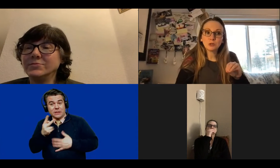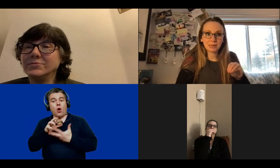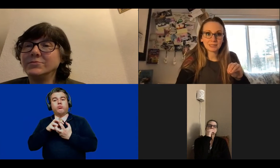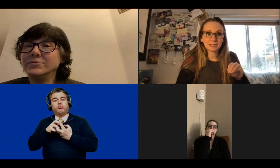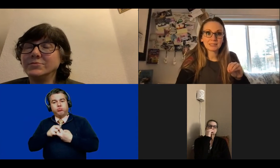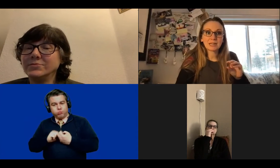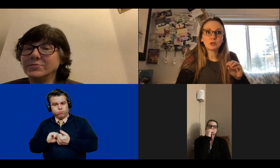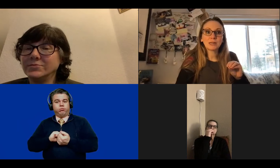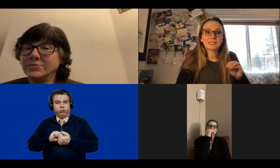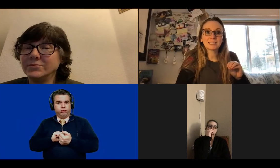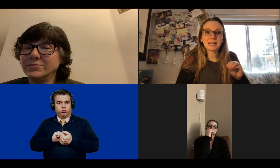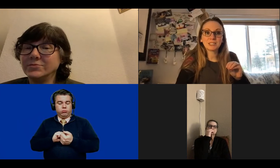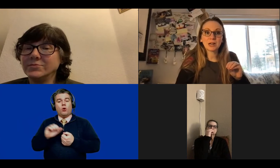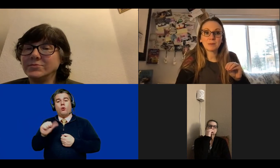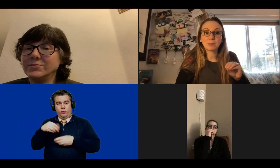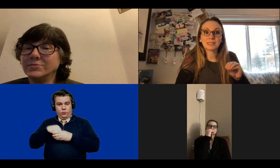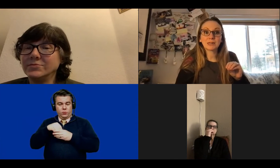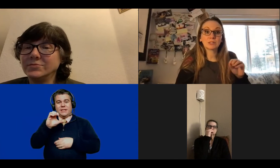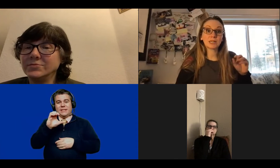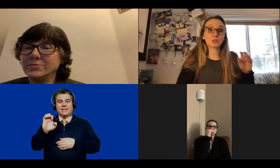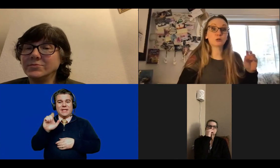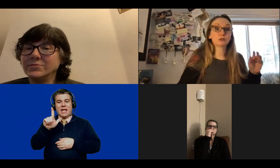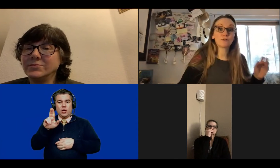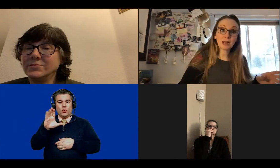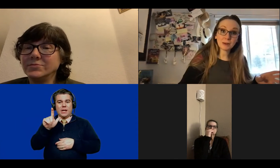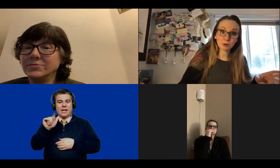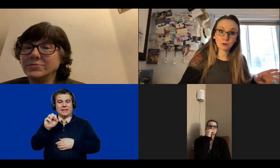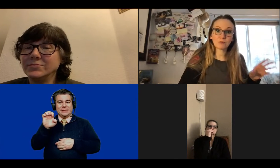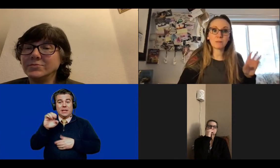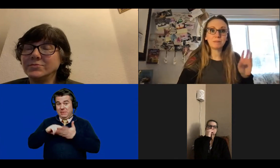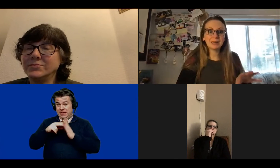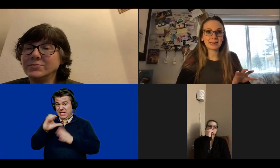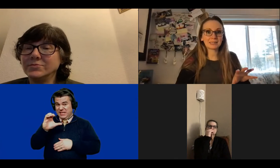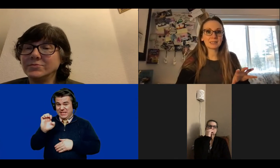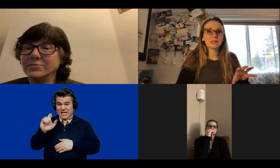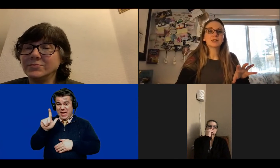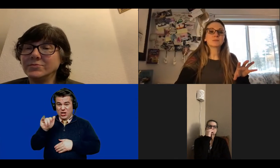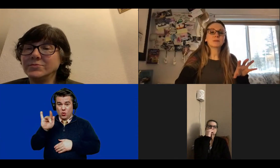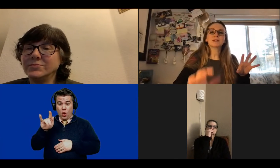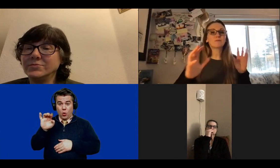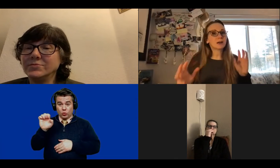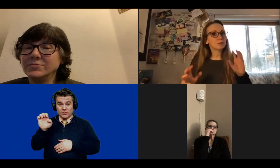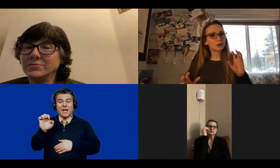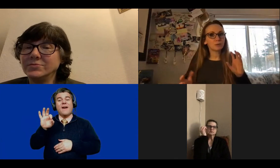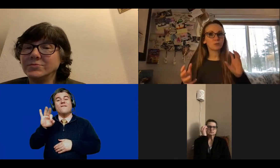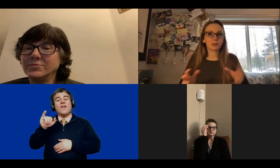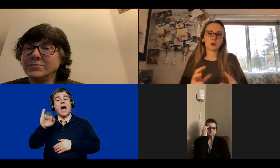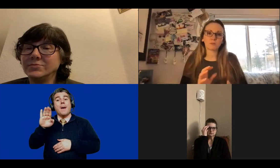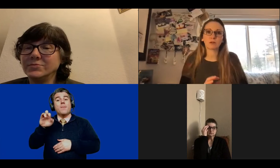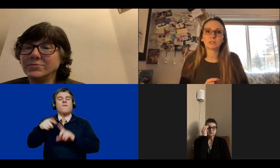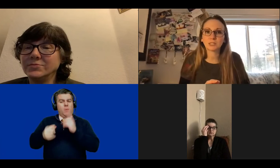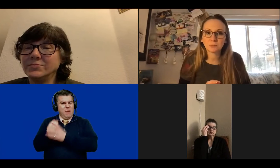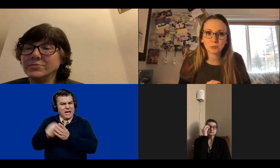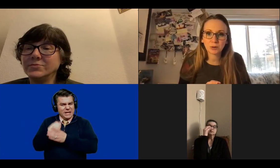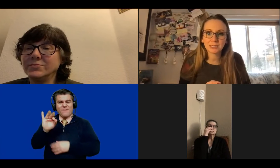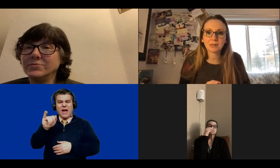has cellulase. Cellulase is an enzyme that breaks down cellulose fiber from plants. Sometimes that fiber can be really hard